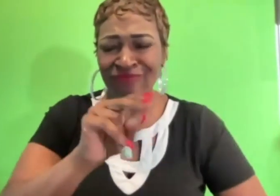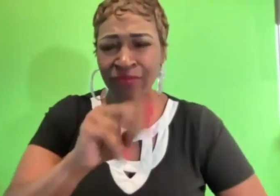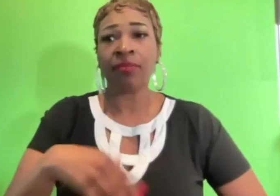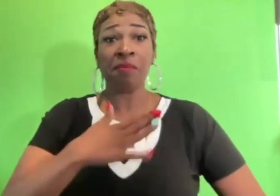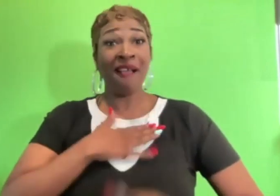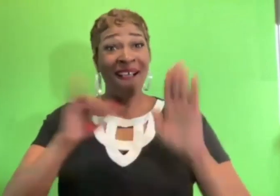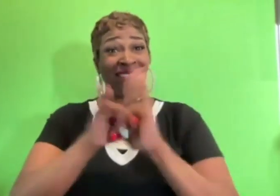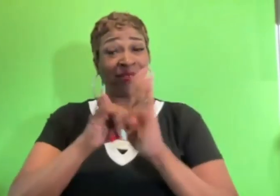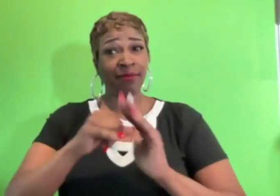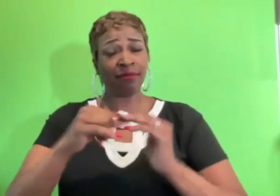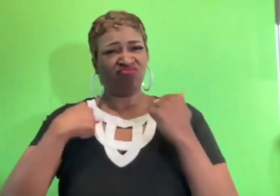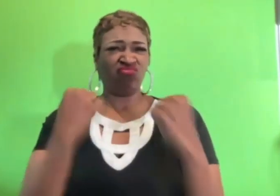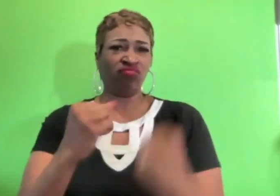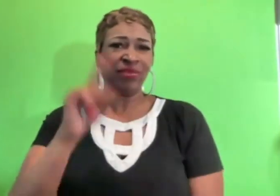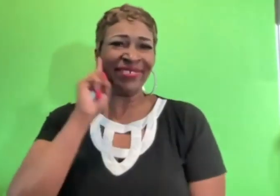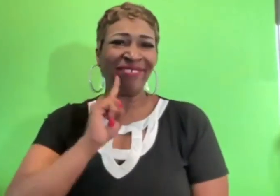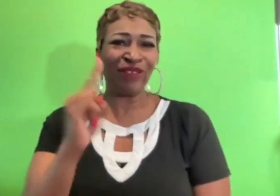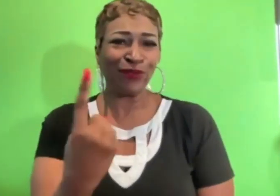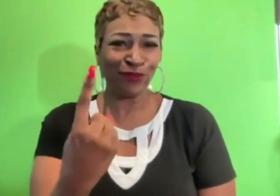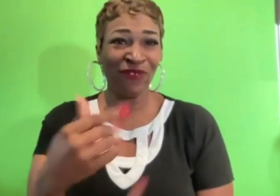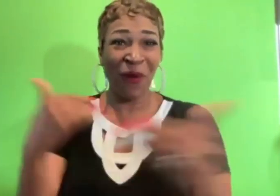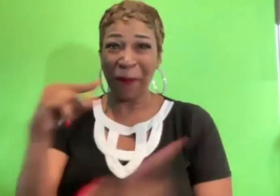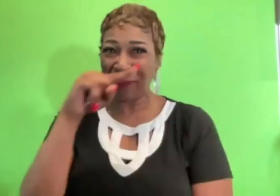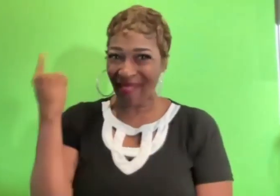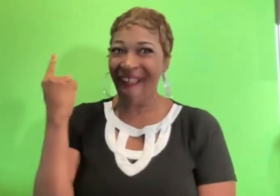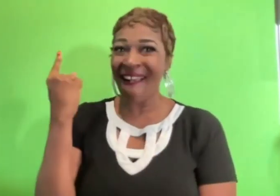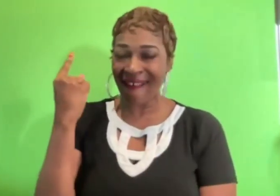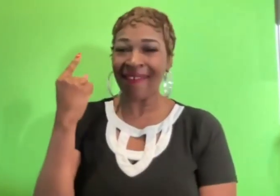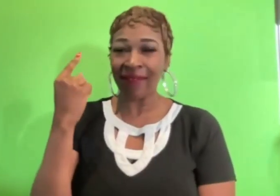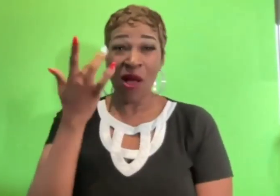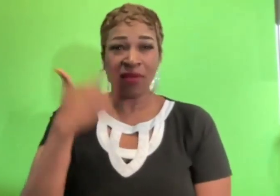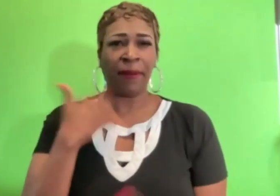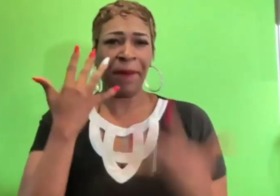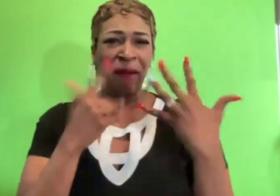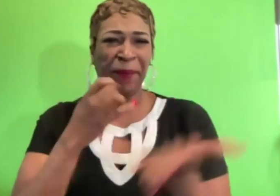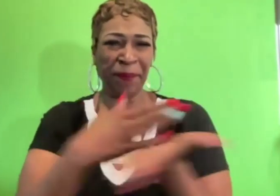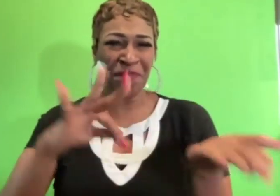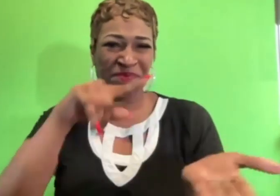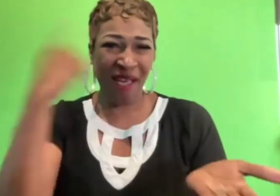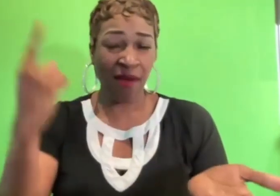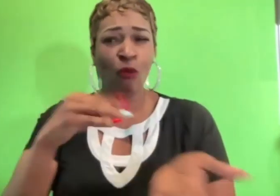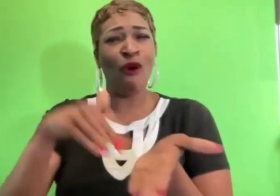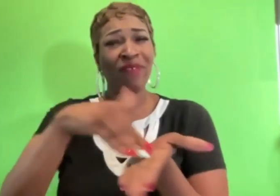who was a Black deaf woman. That was the first Black deaf person I had seen.